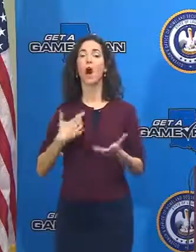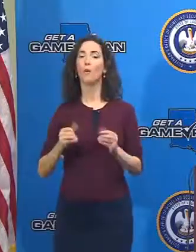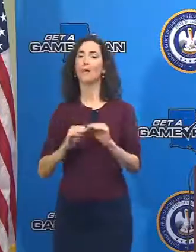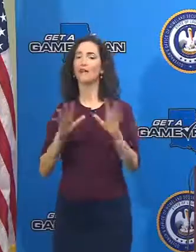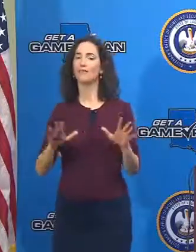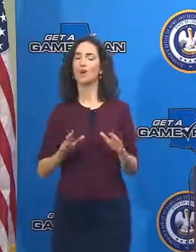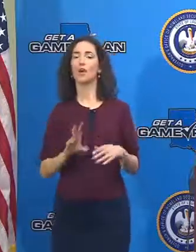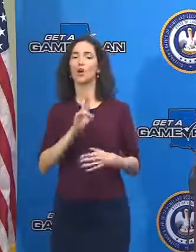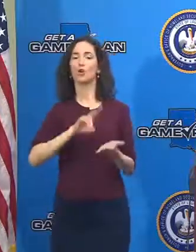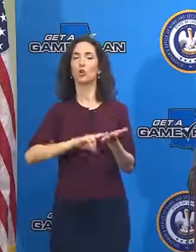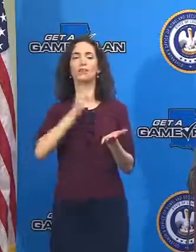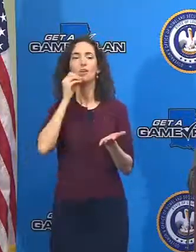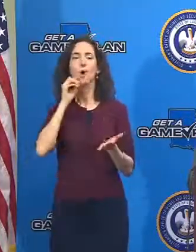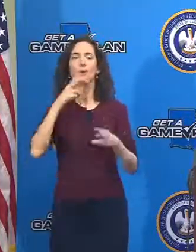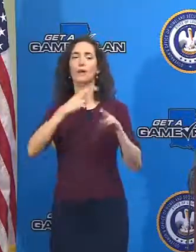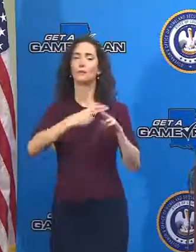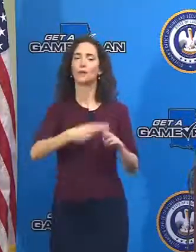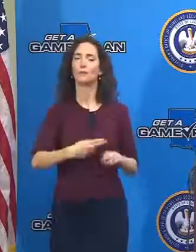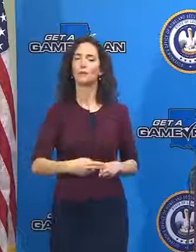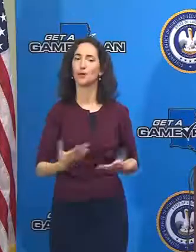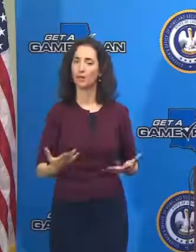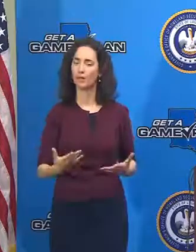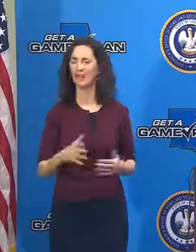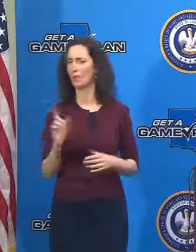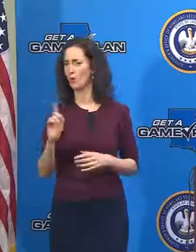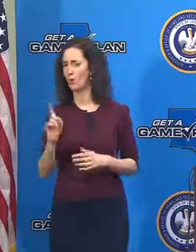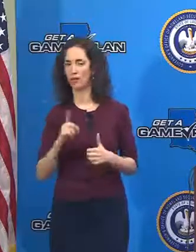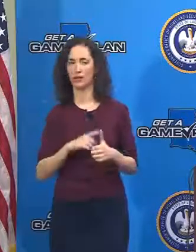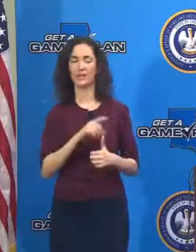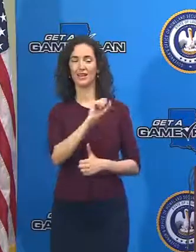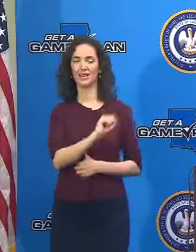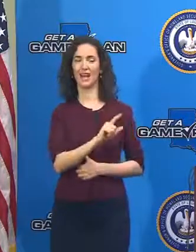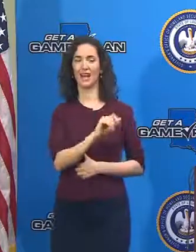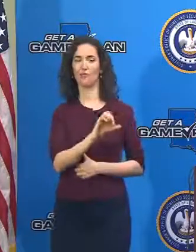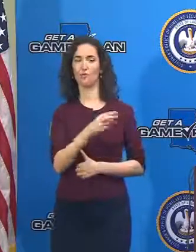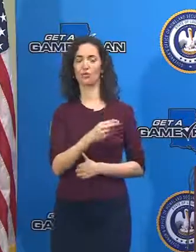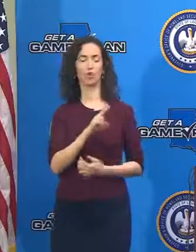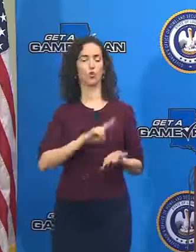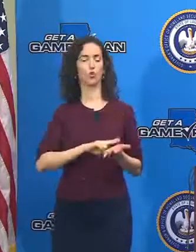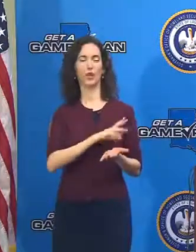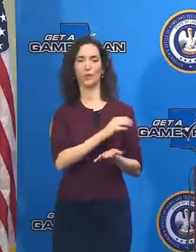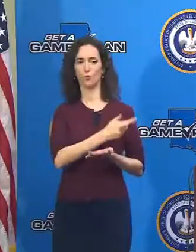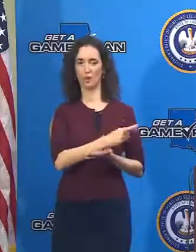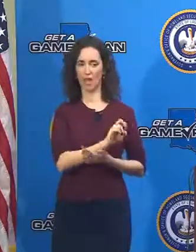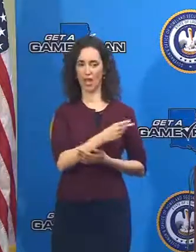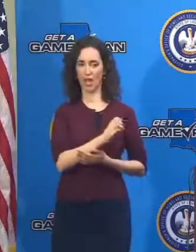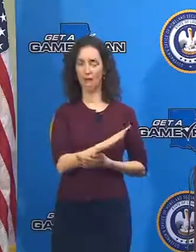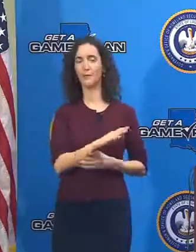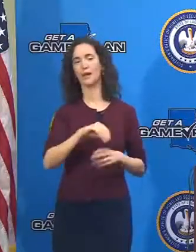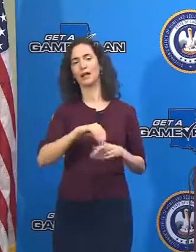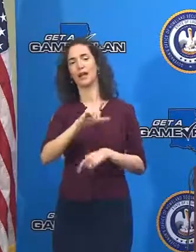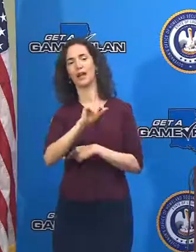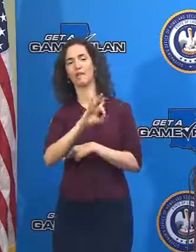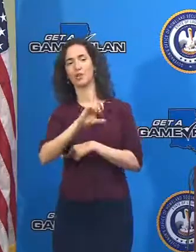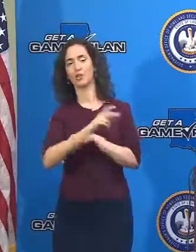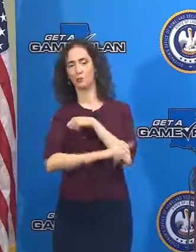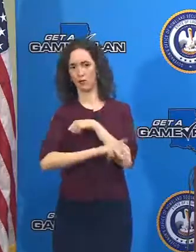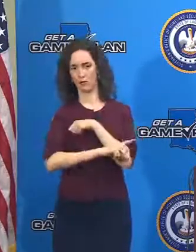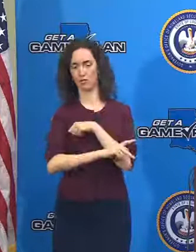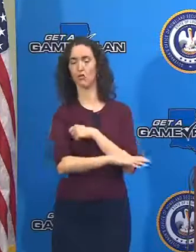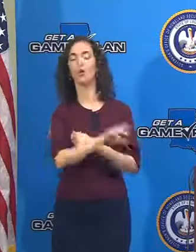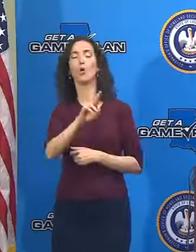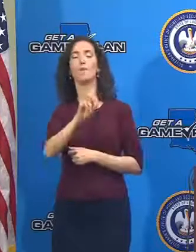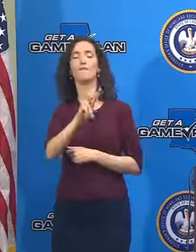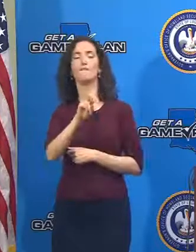nursing homes and their location. South Lafourche Nursing and Rehab in Lafourche Parish, River